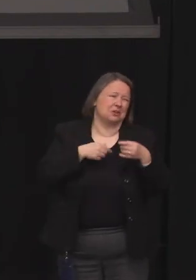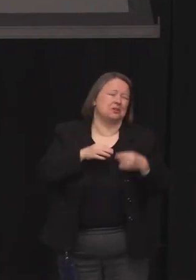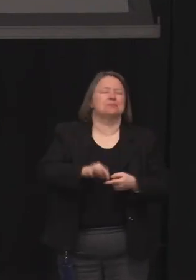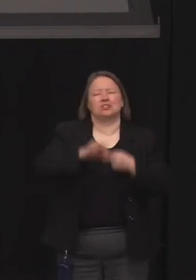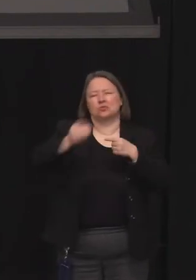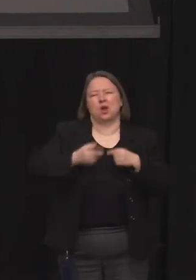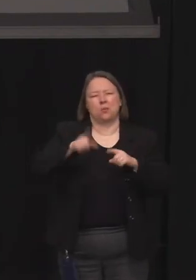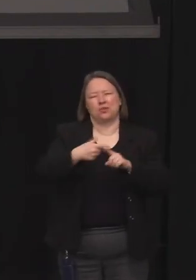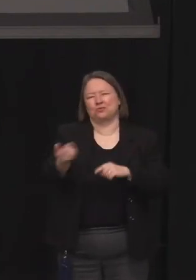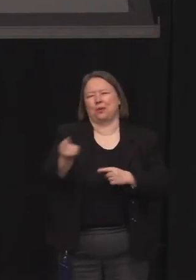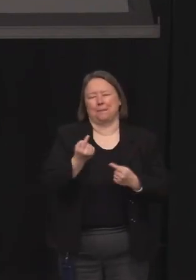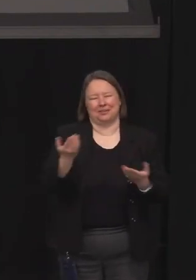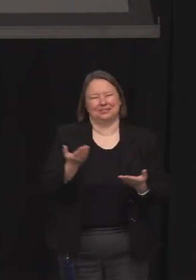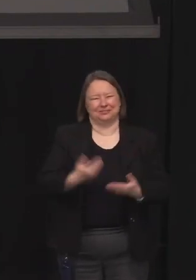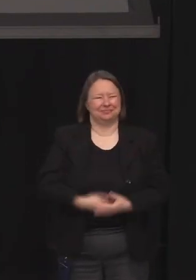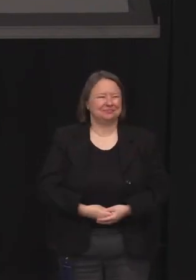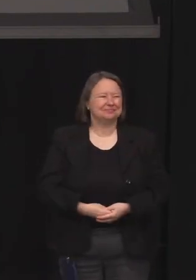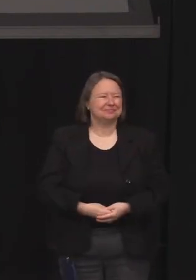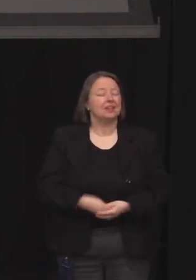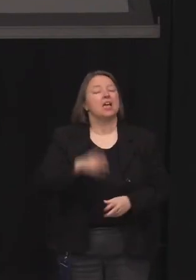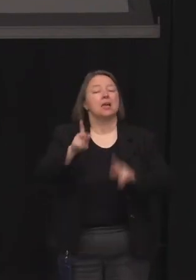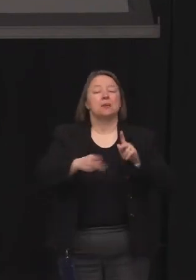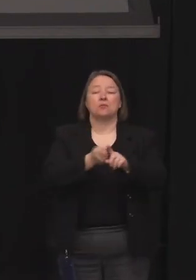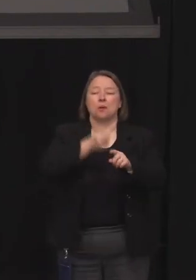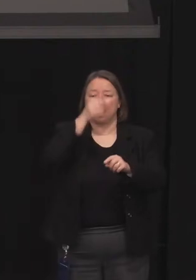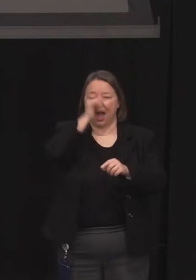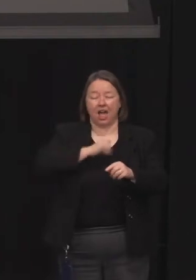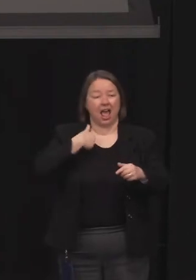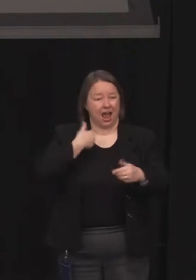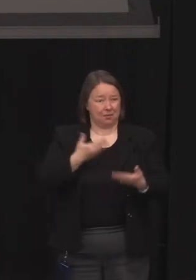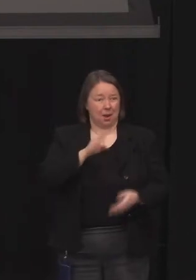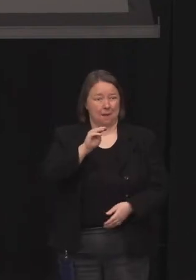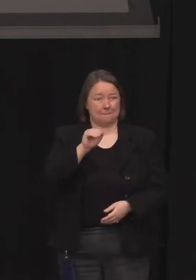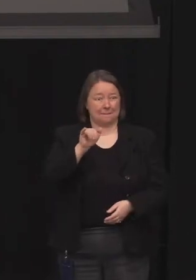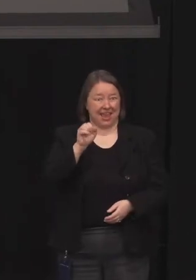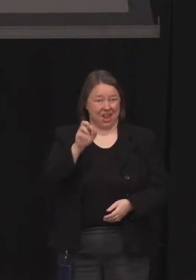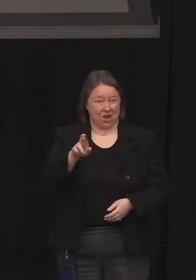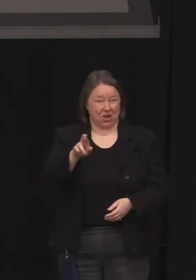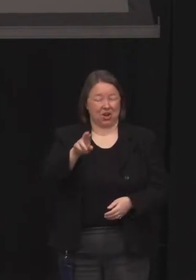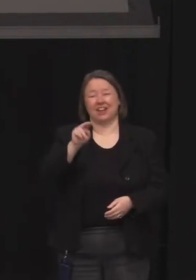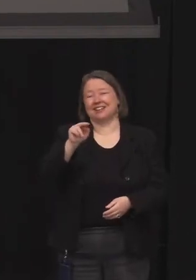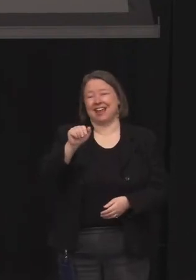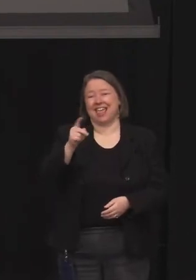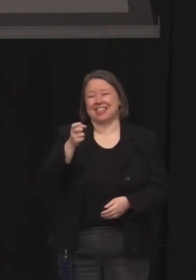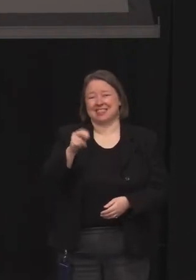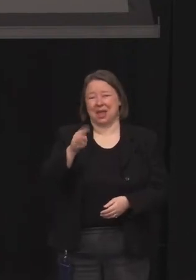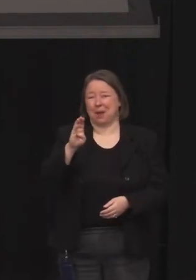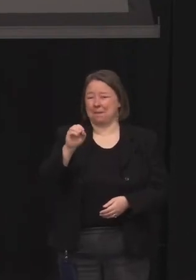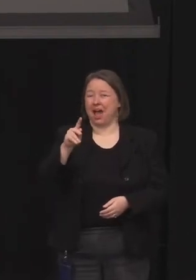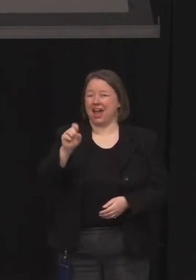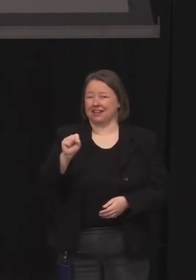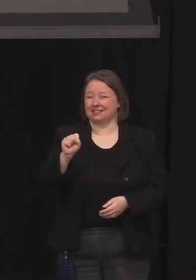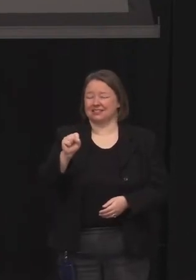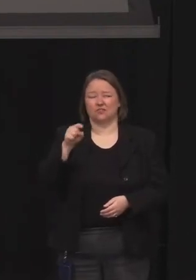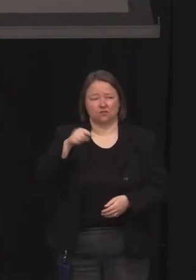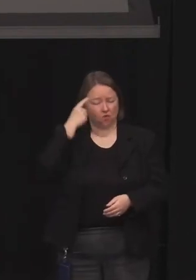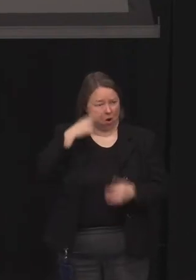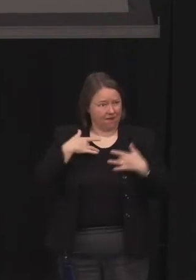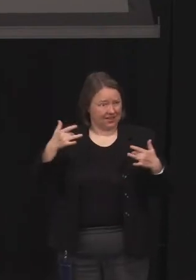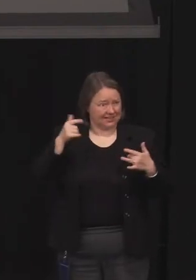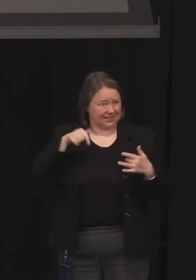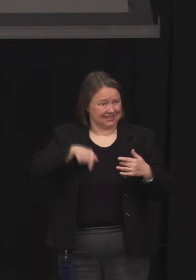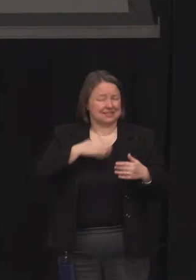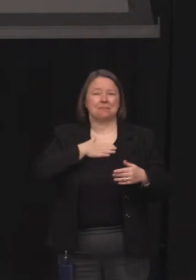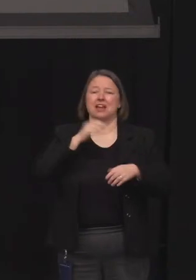welcome when you come. People of Holland, I'm your mayor, Nathan Box. As the mayor at events like this, it's